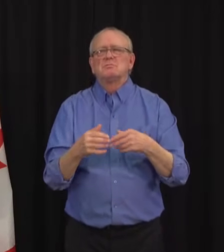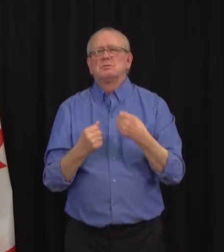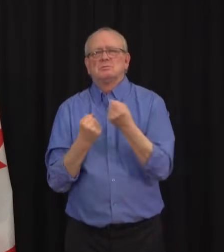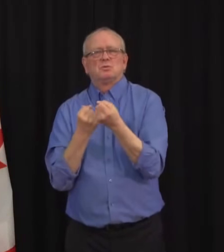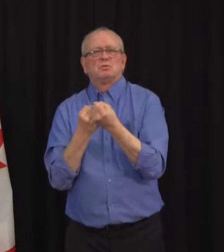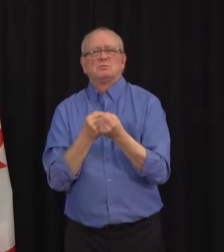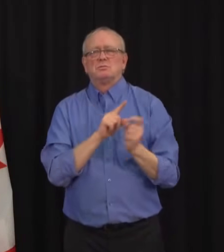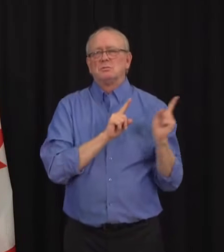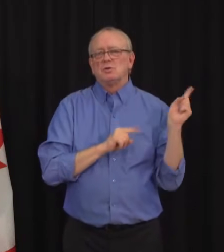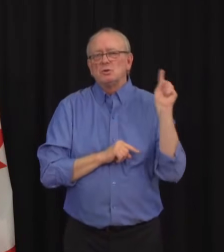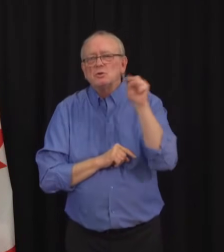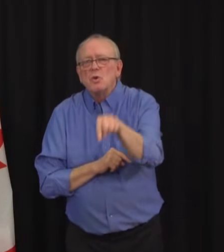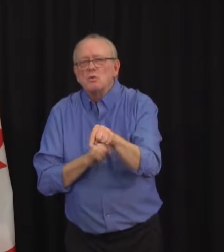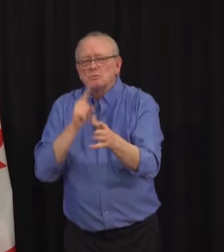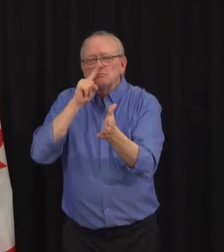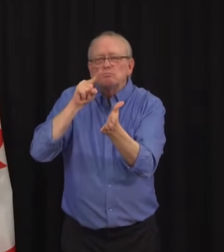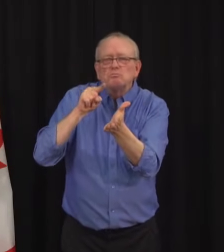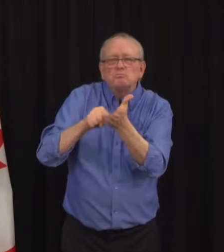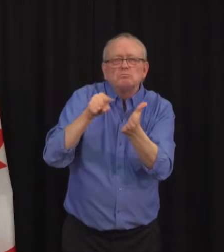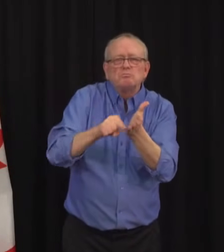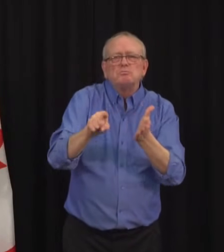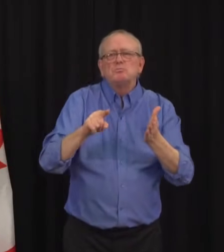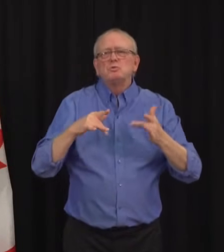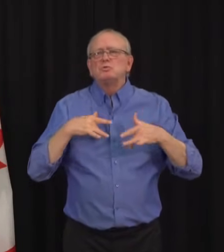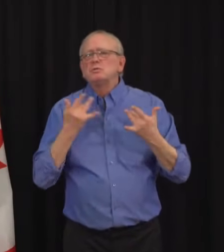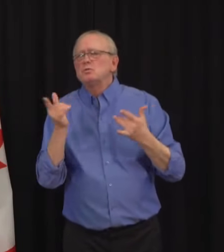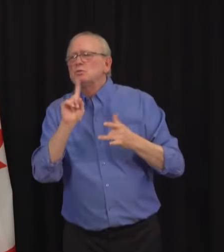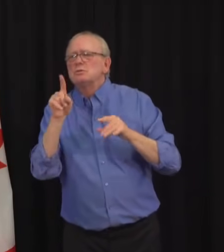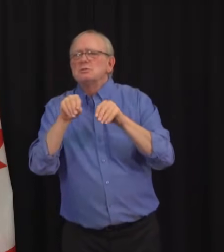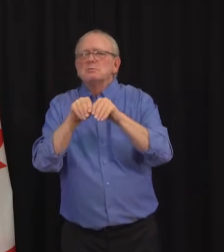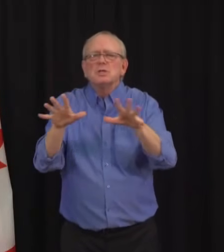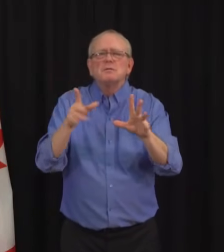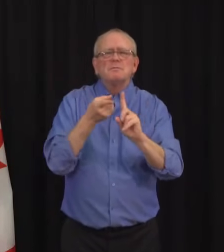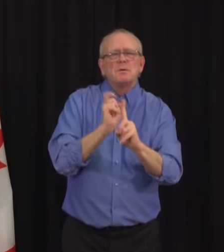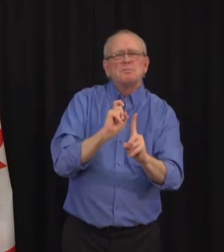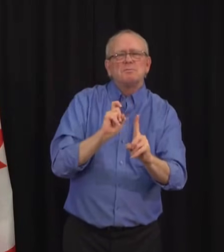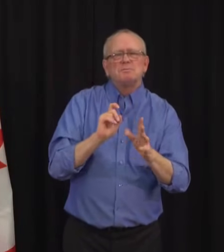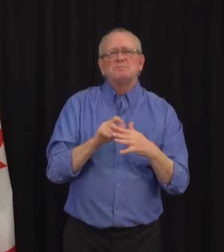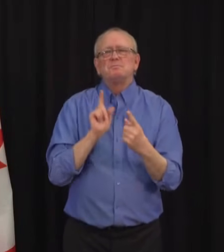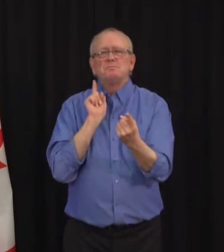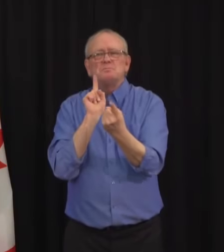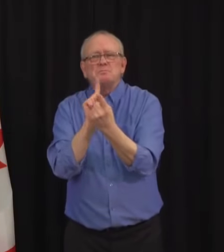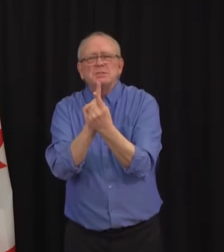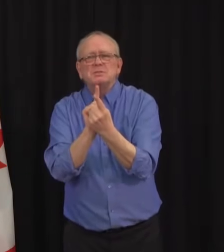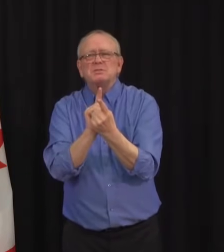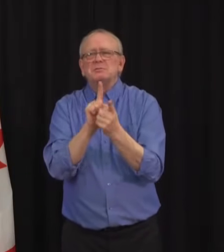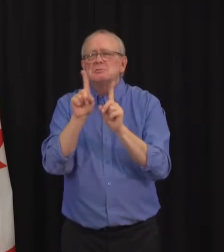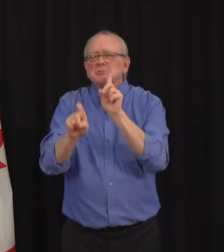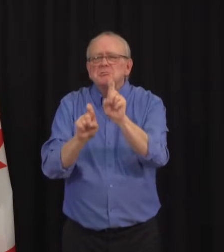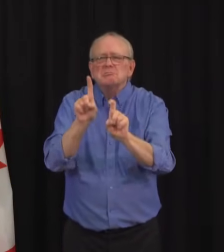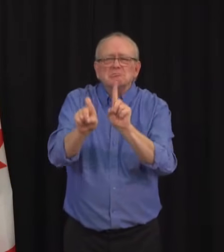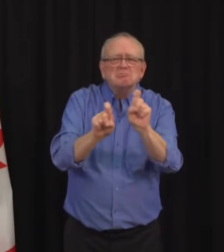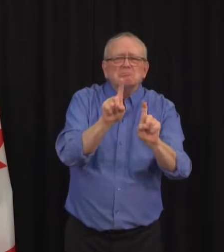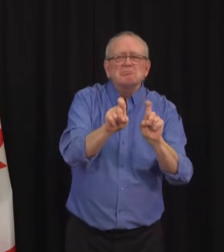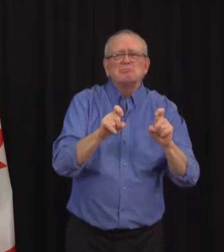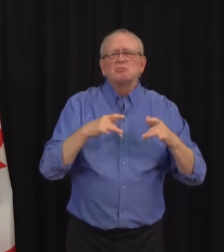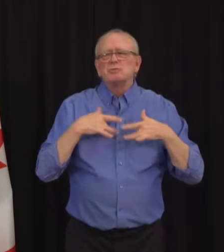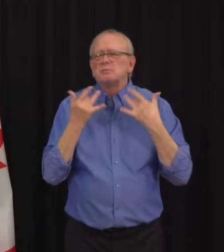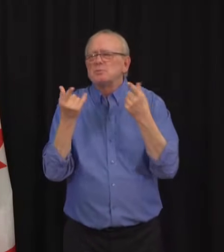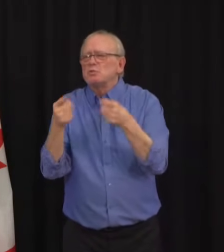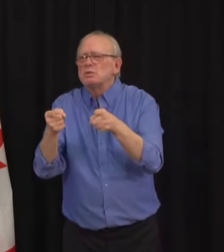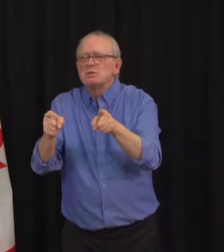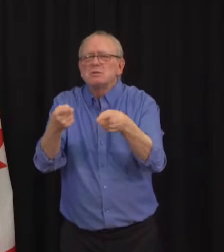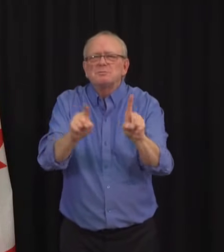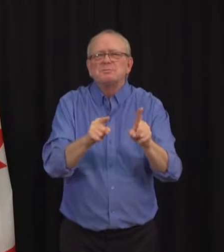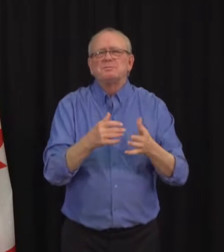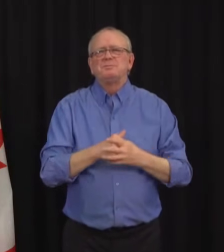have rising numbers of cases. So we can talk to those teams and confirm, what's exactly happening at Clifton Manor.